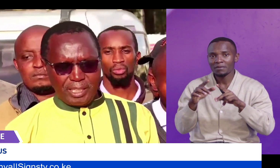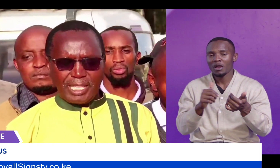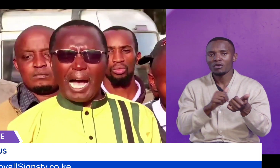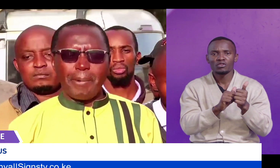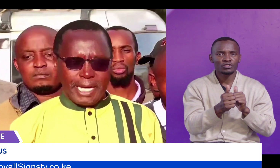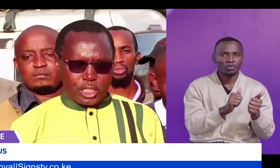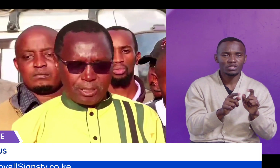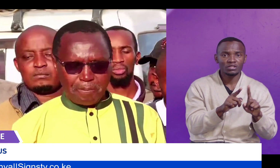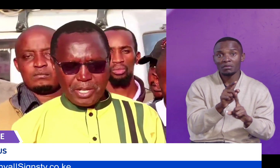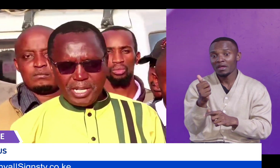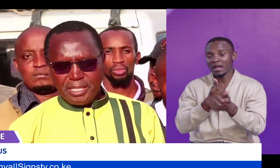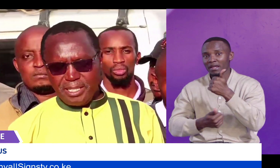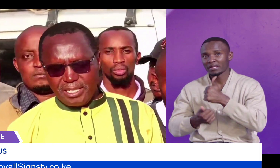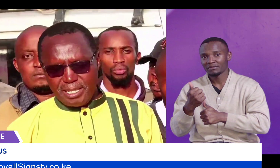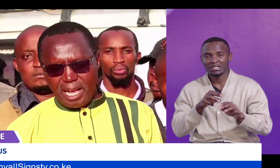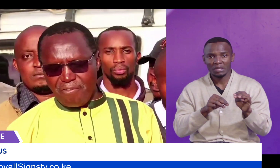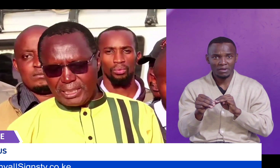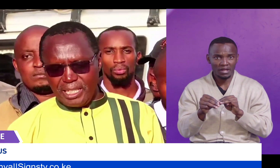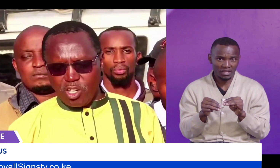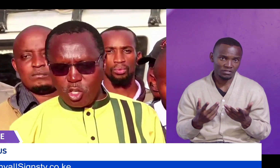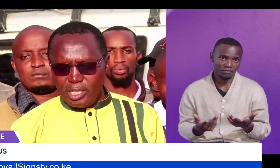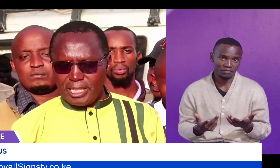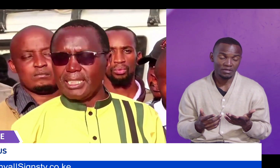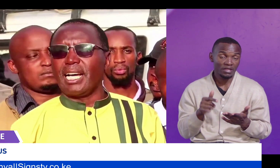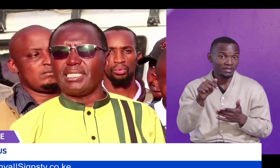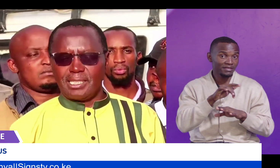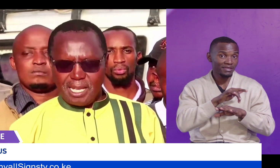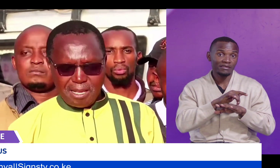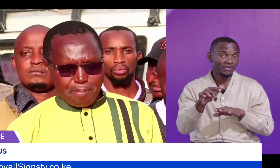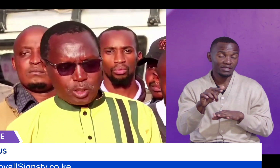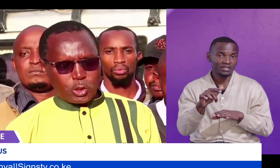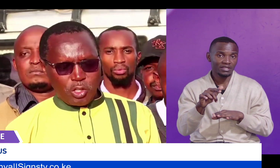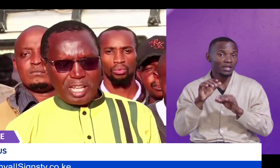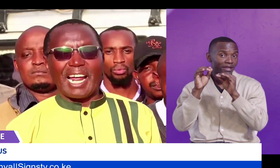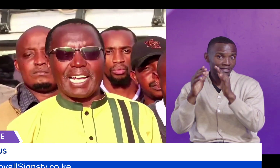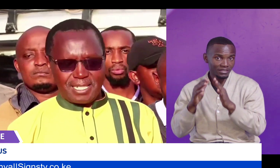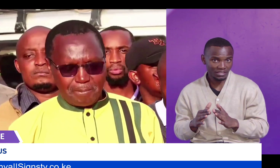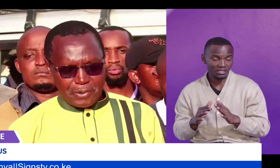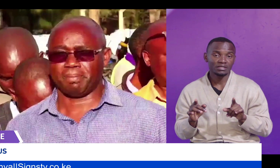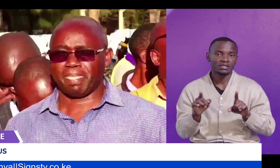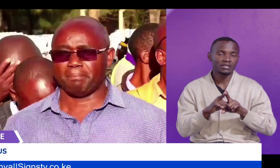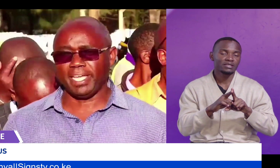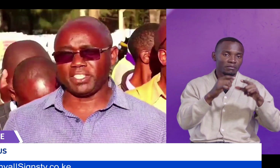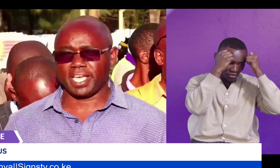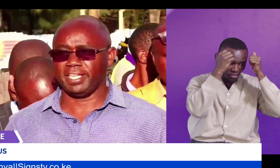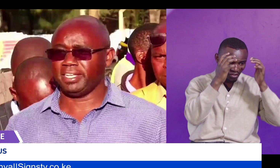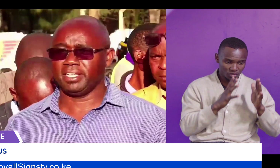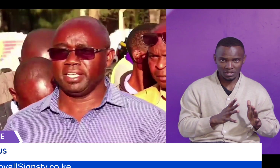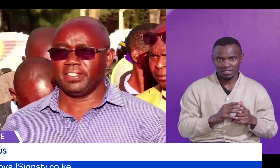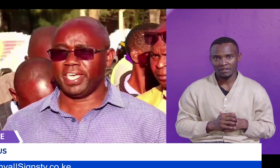are managed. This is affecting not only the teachers, but also the learners. By design, the head